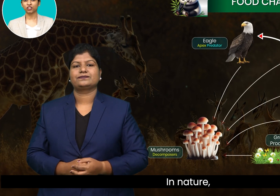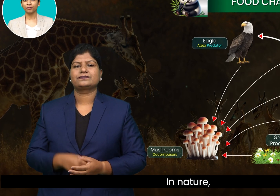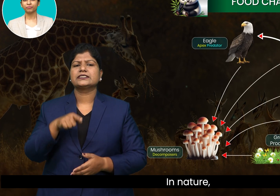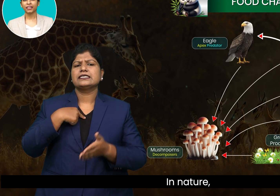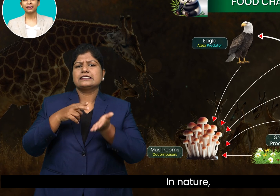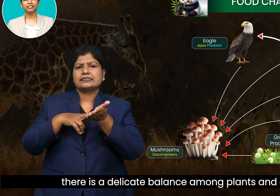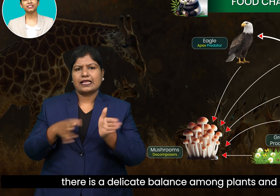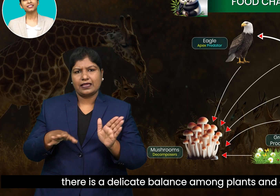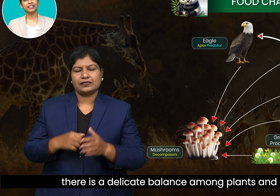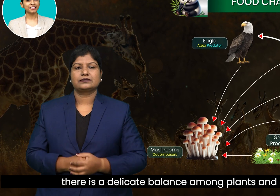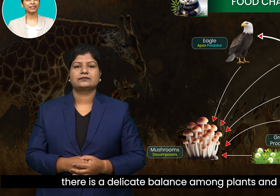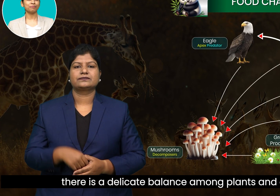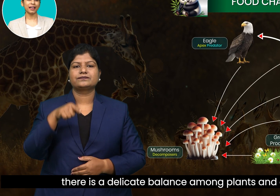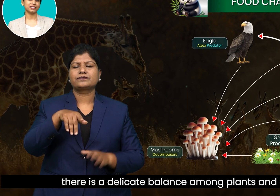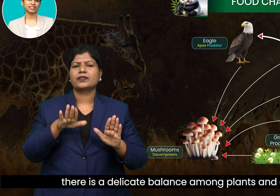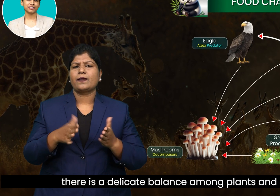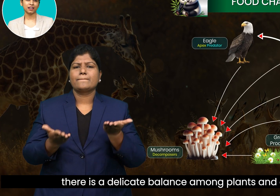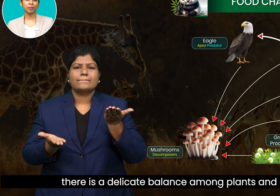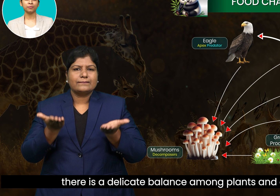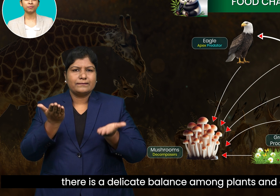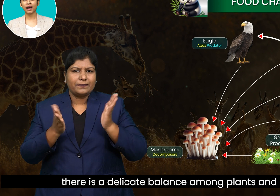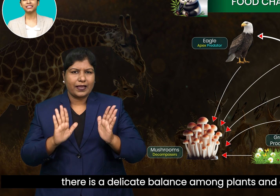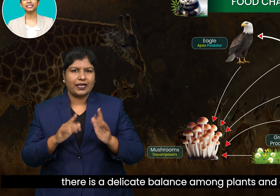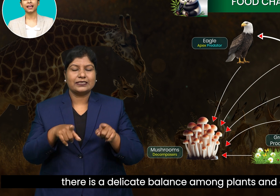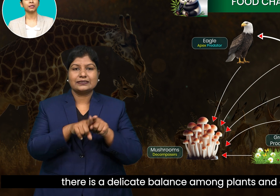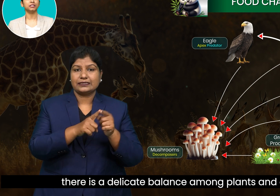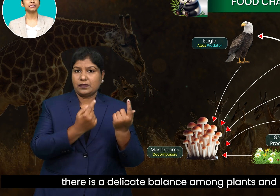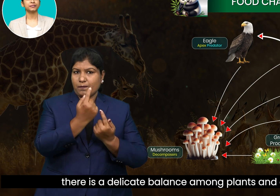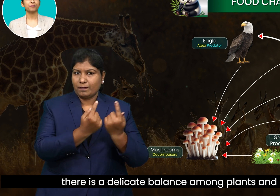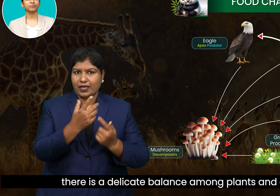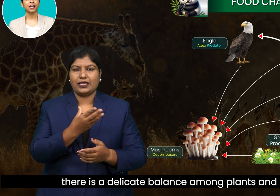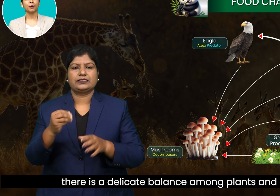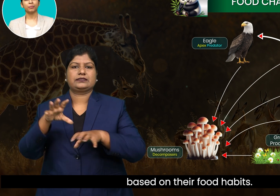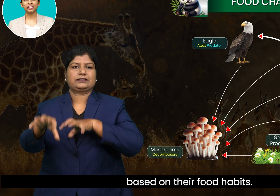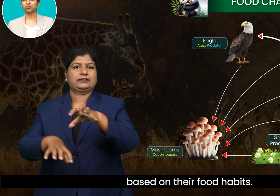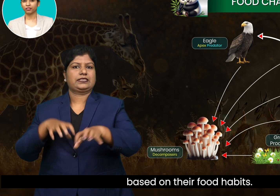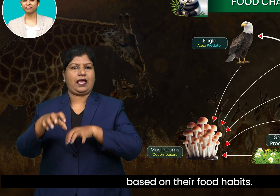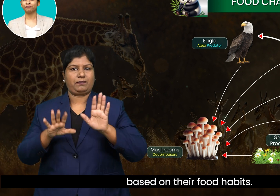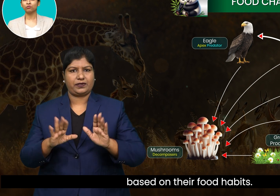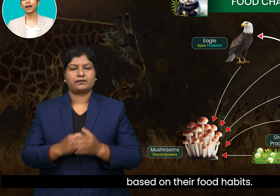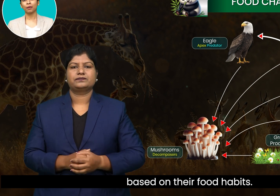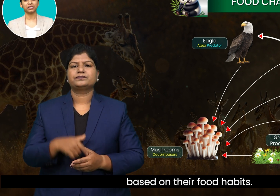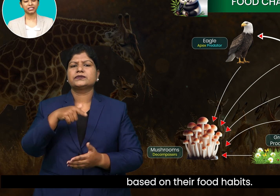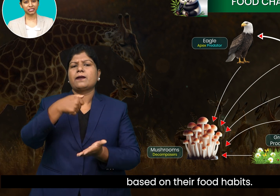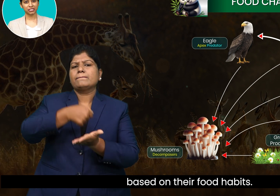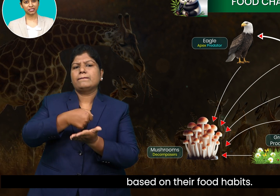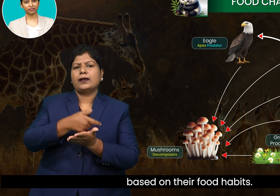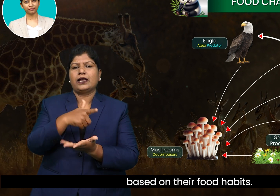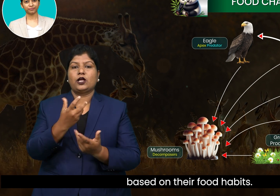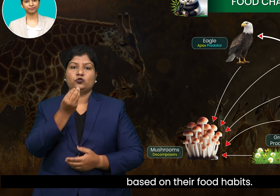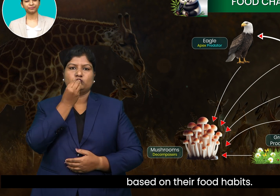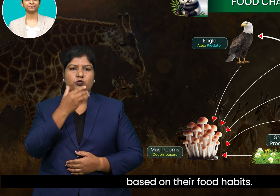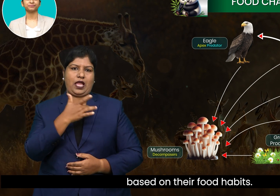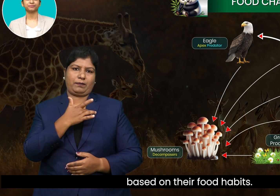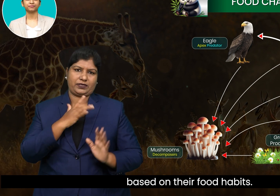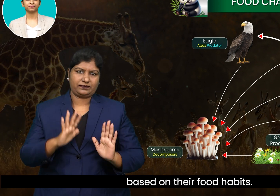In nature, there is a delicate balance among plants and animals based on their food habits.